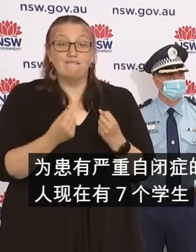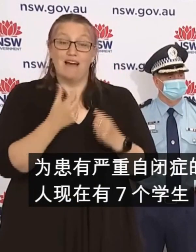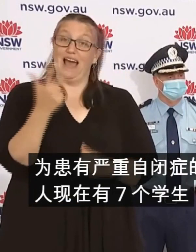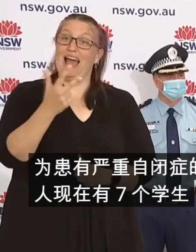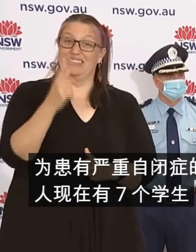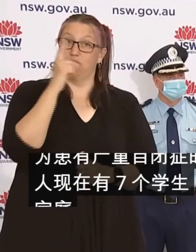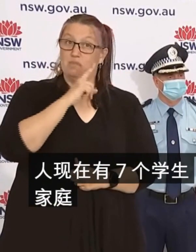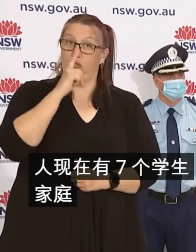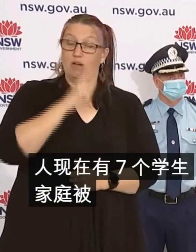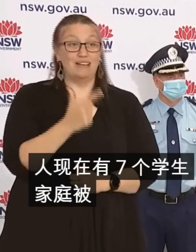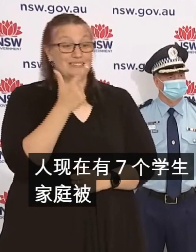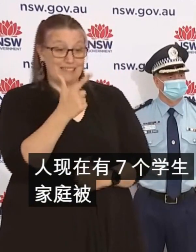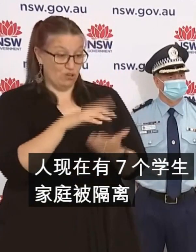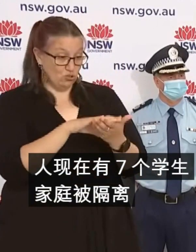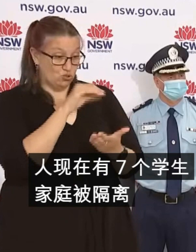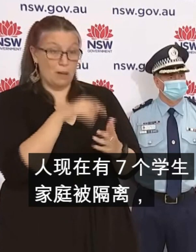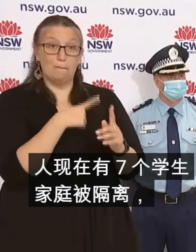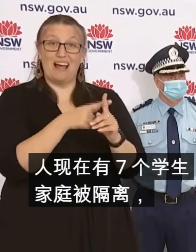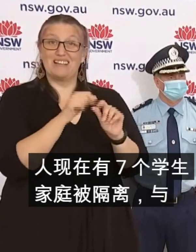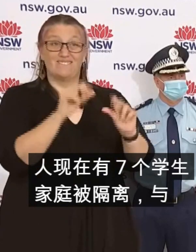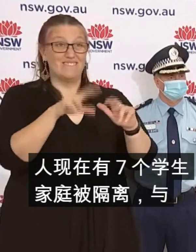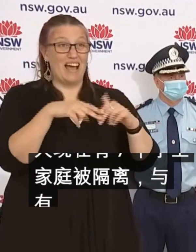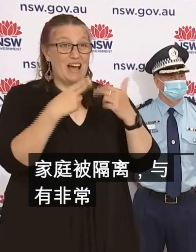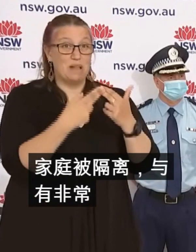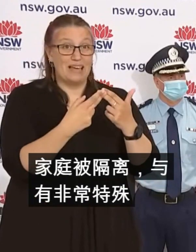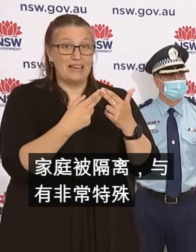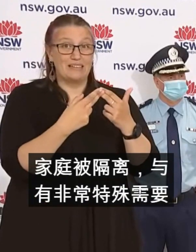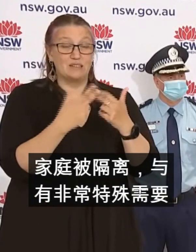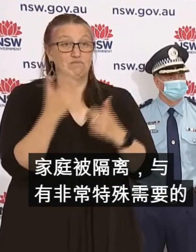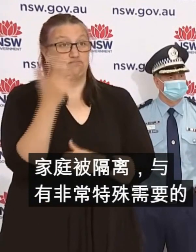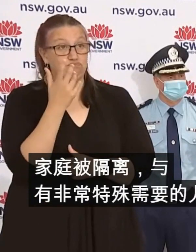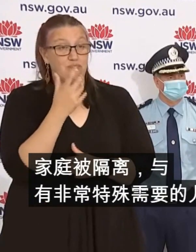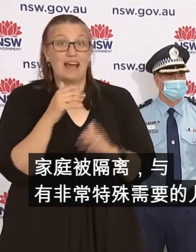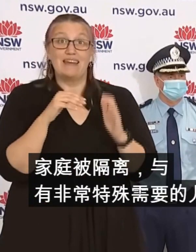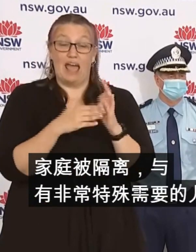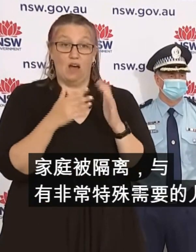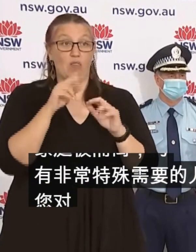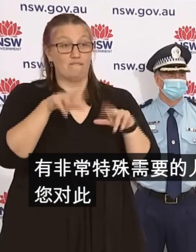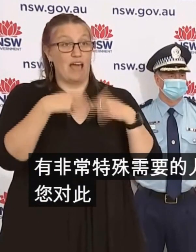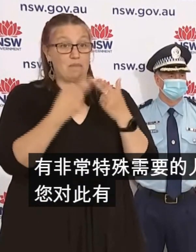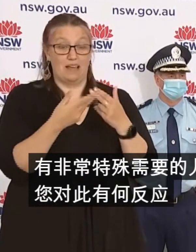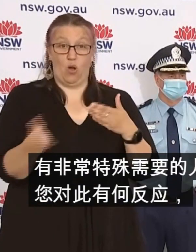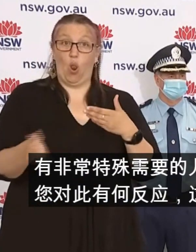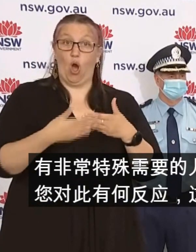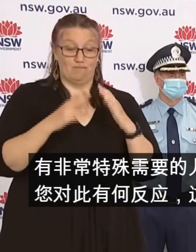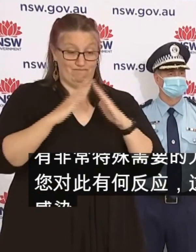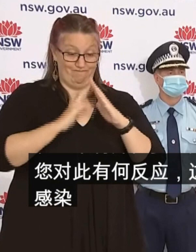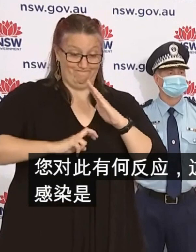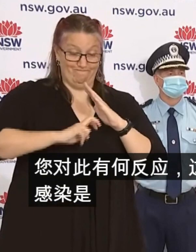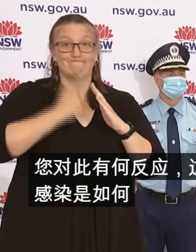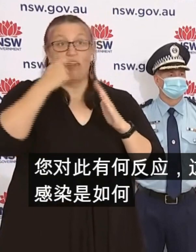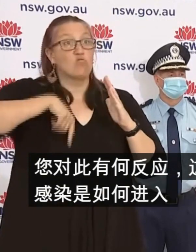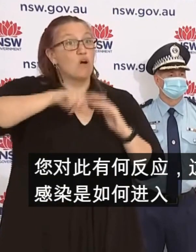7 students, families in lockdown, in isolation, with children with very special needs. What's your response to that? How did